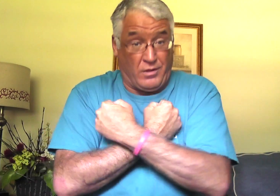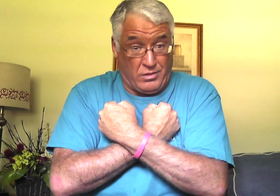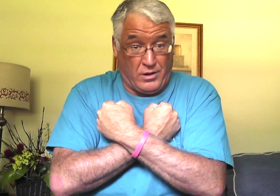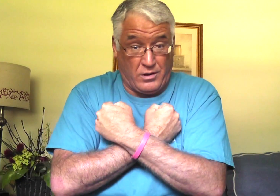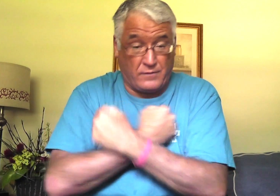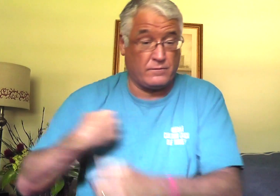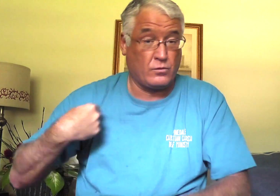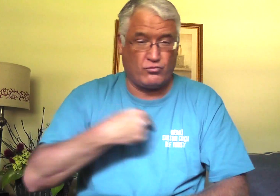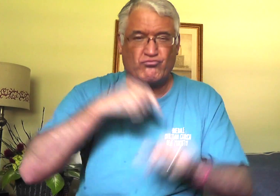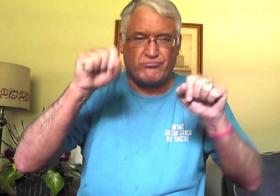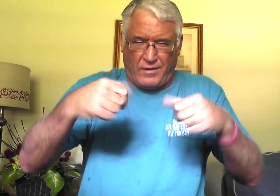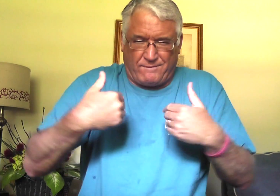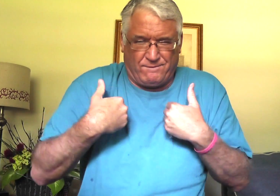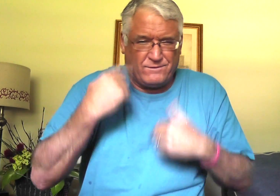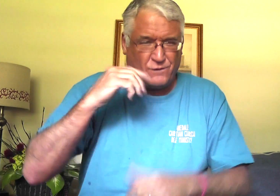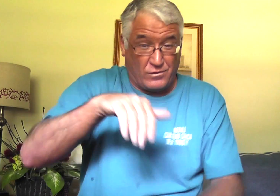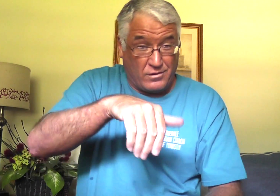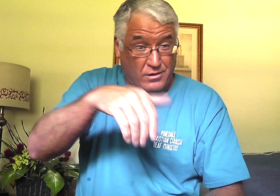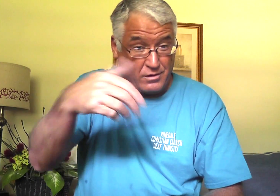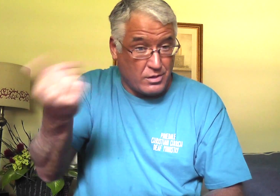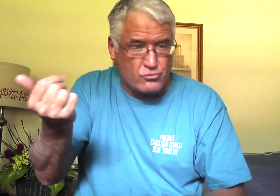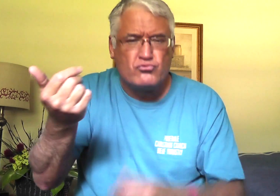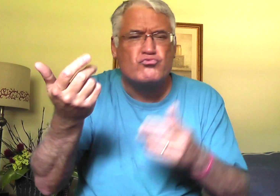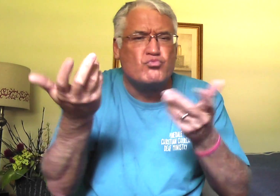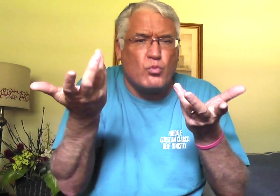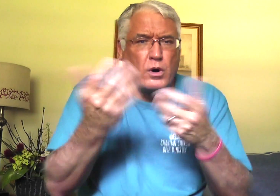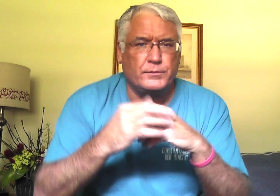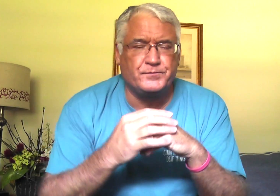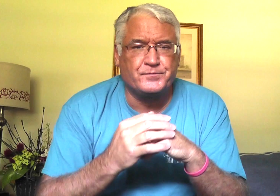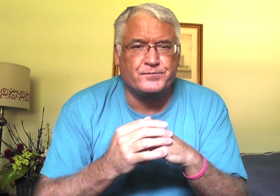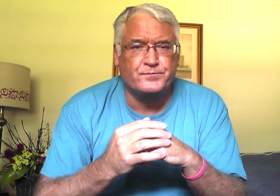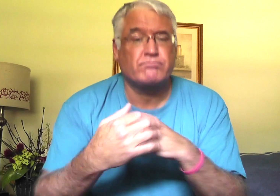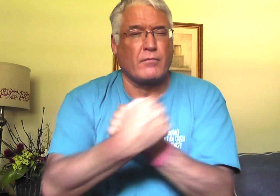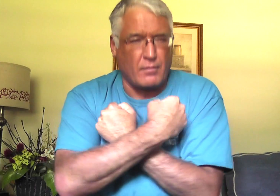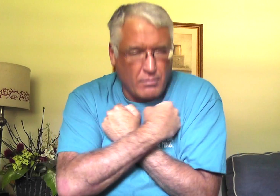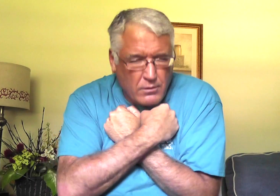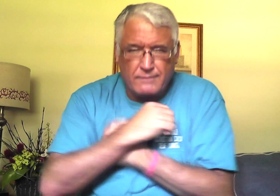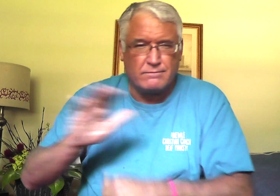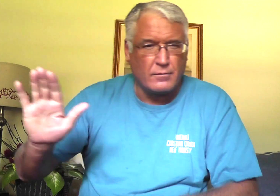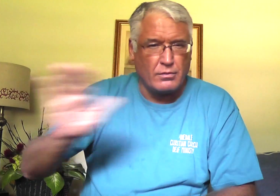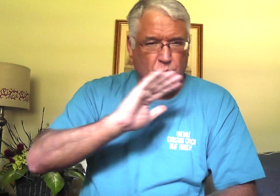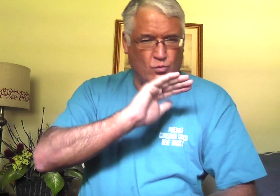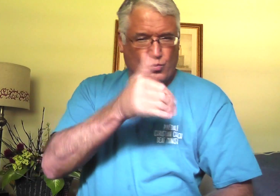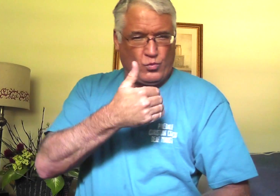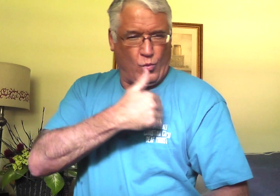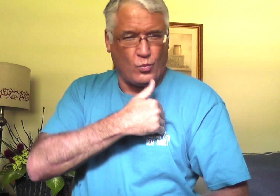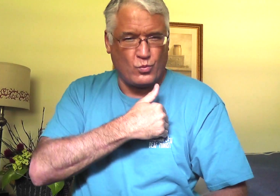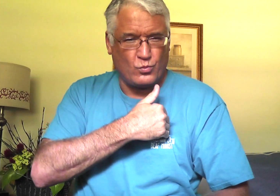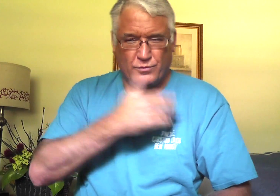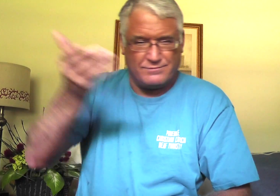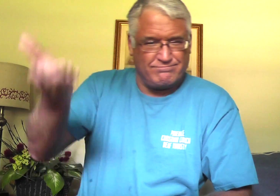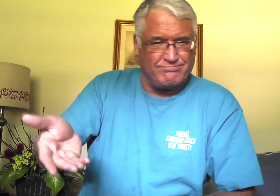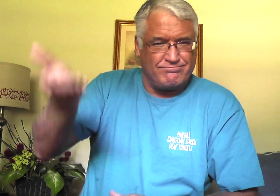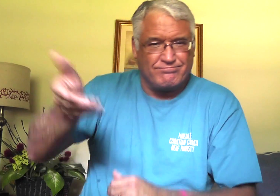The greatest love that we can have for another person, it's love for their soul.